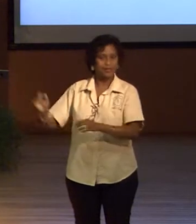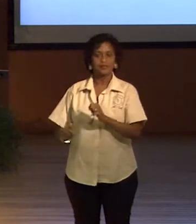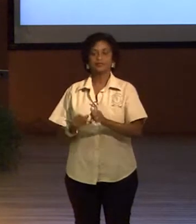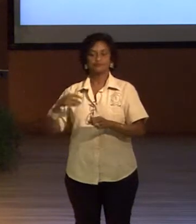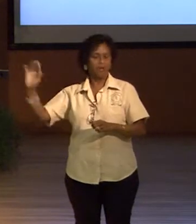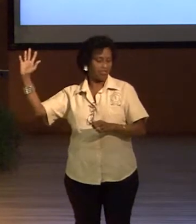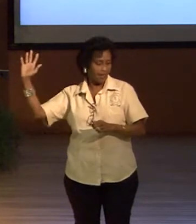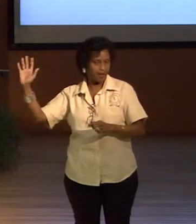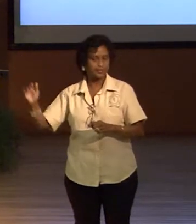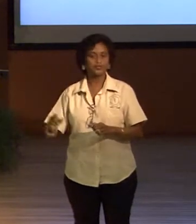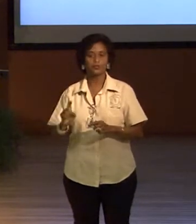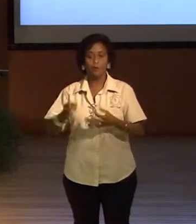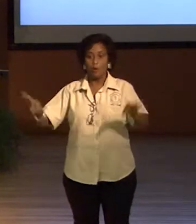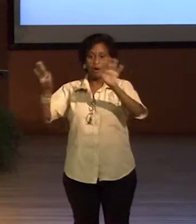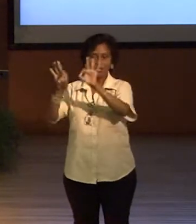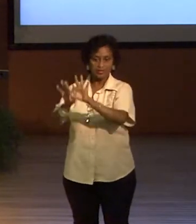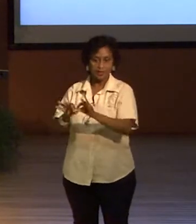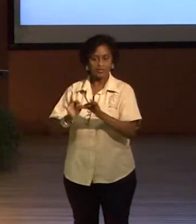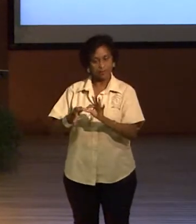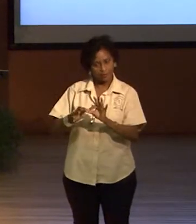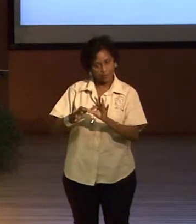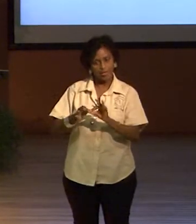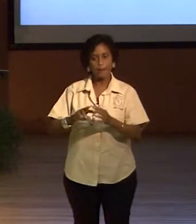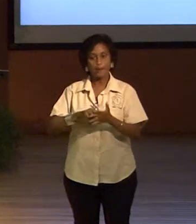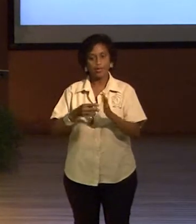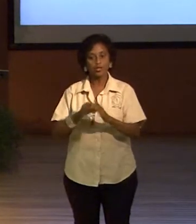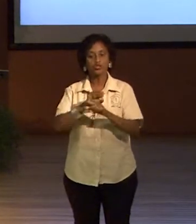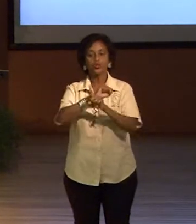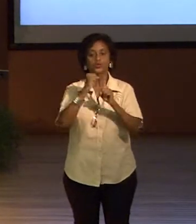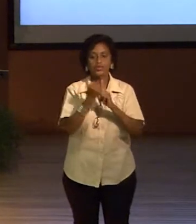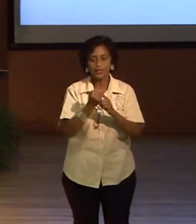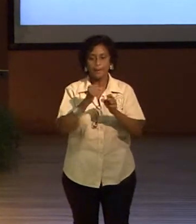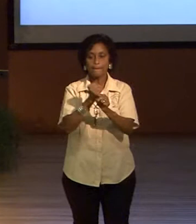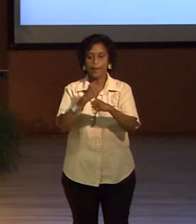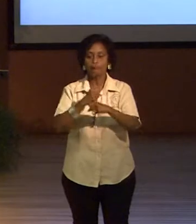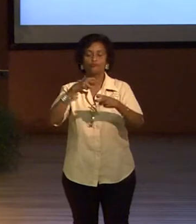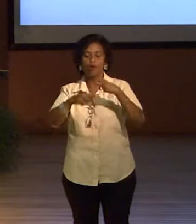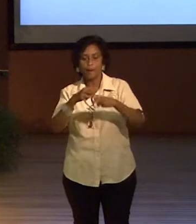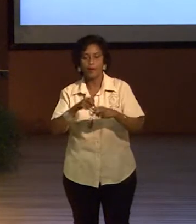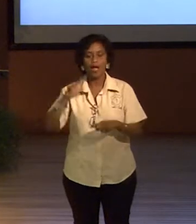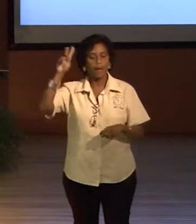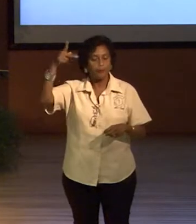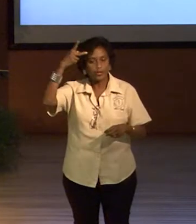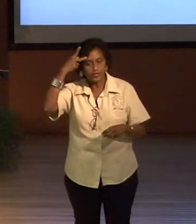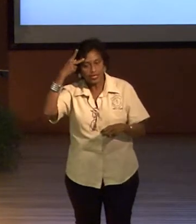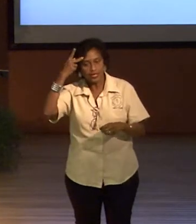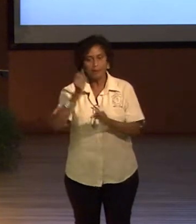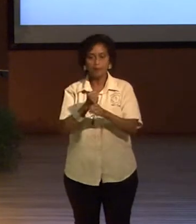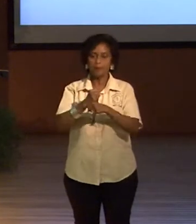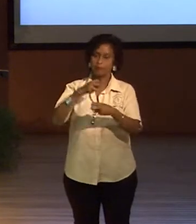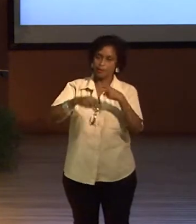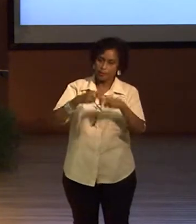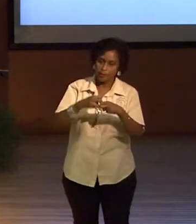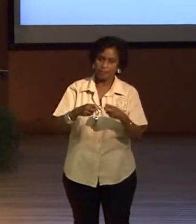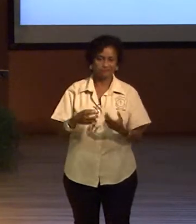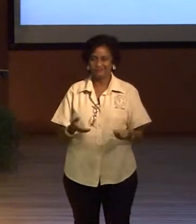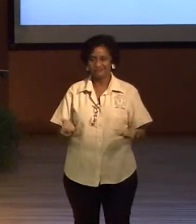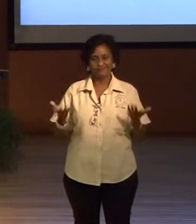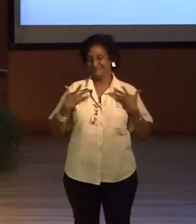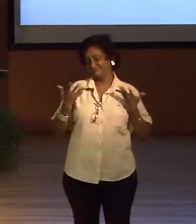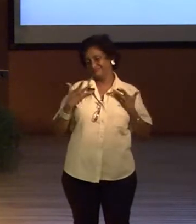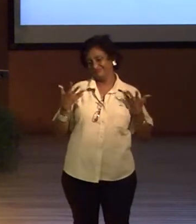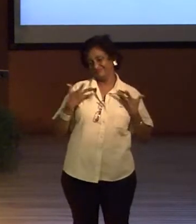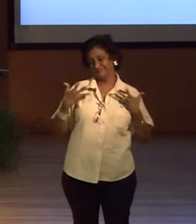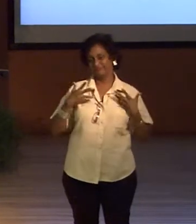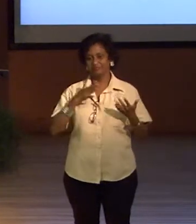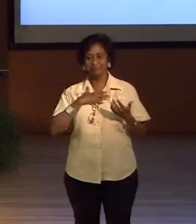And again, a kind of social and political and official indifference.